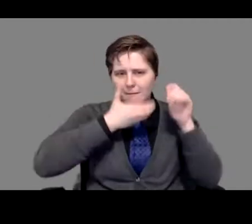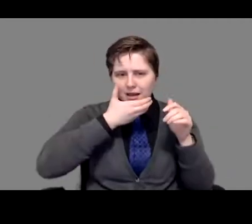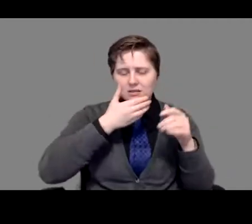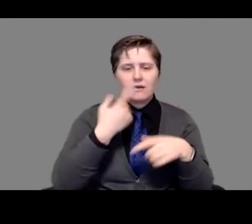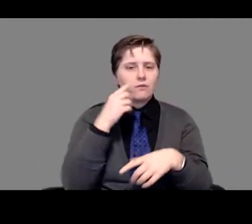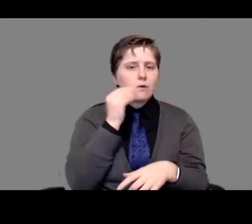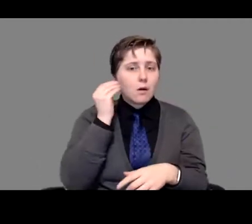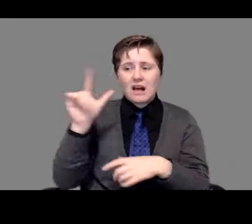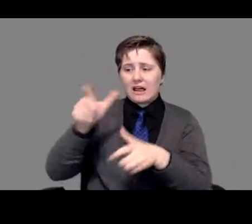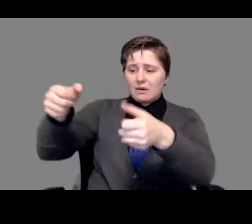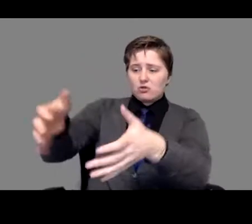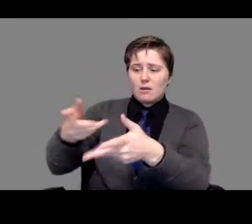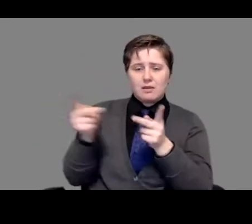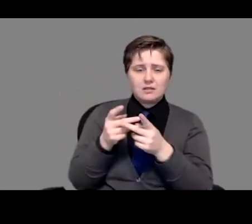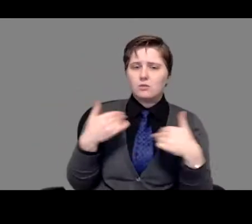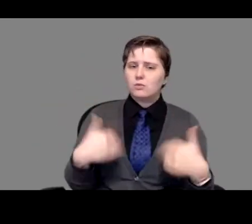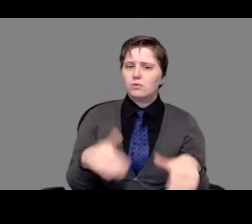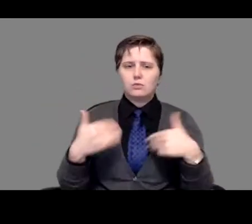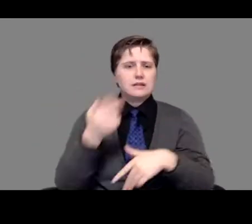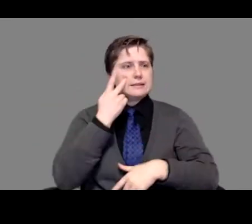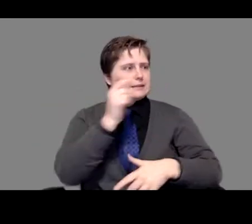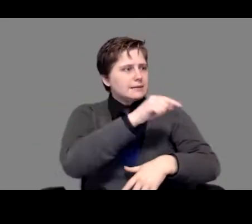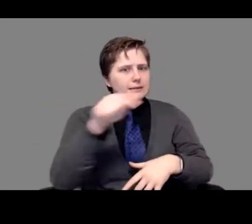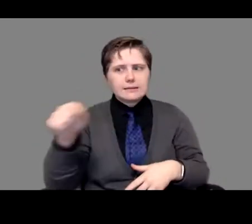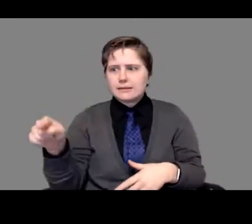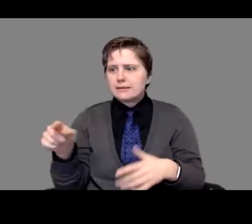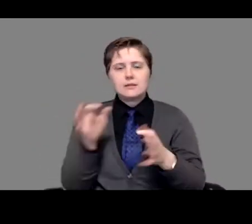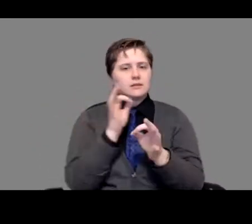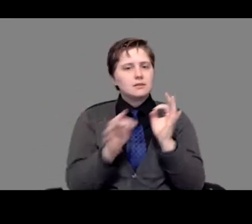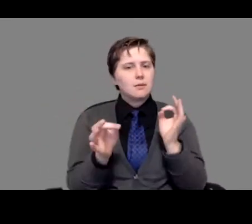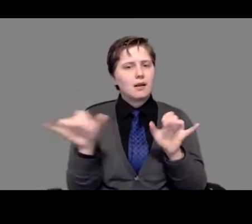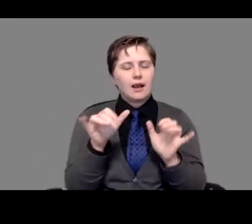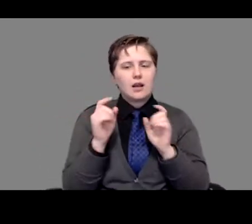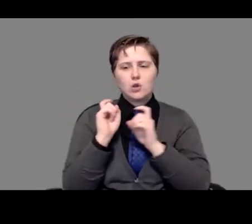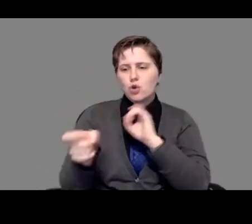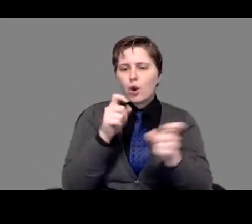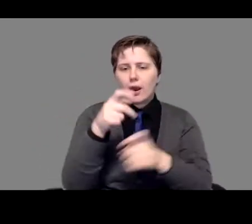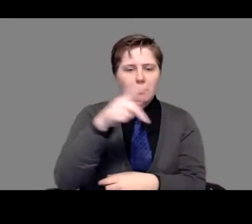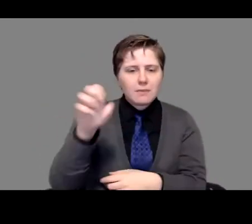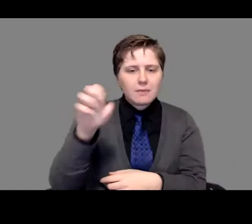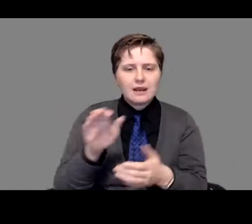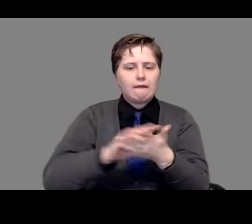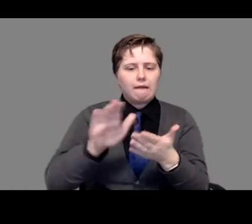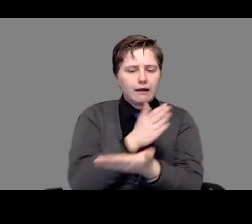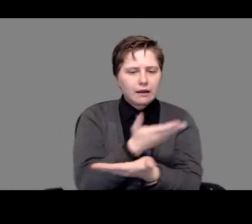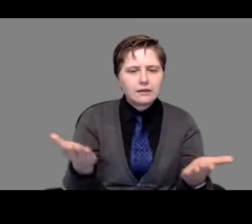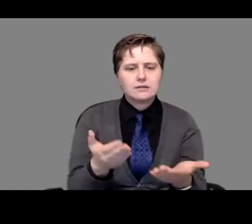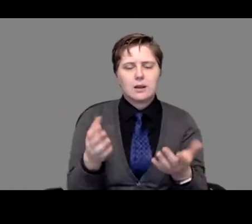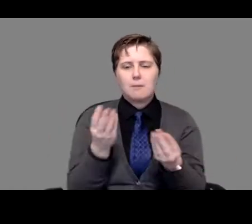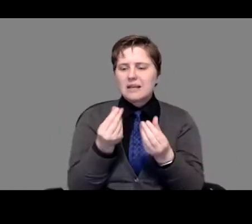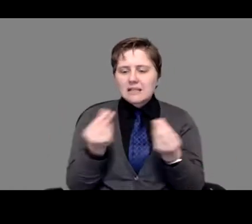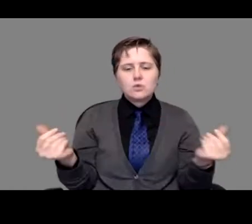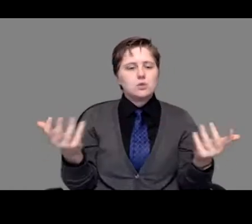drop-off. I think you're seeing all of us then doing simple things as donating PPE or cleaning equipment or